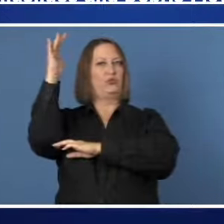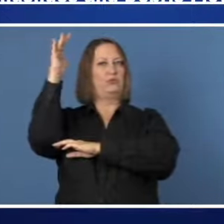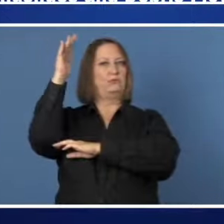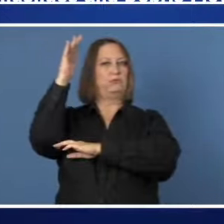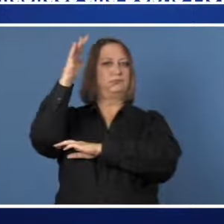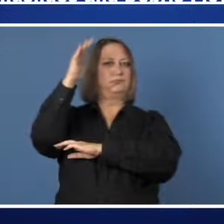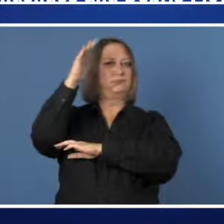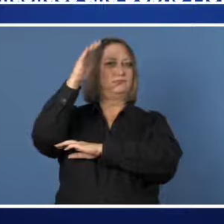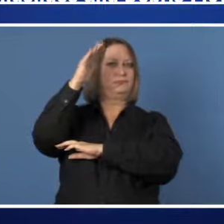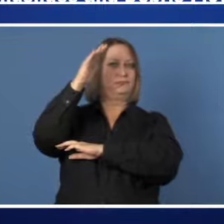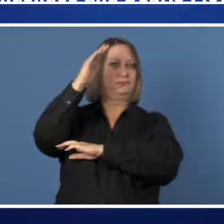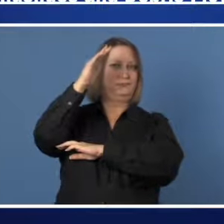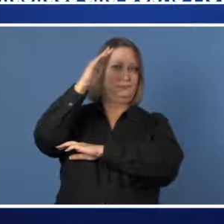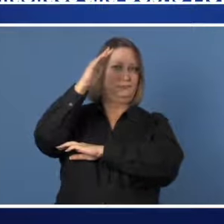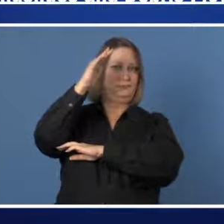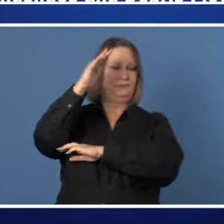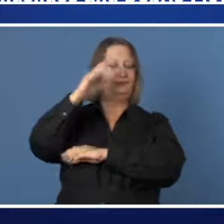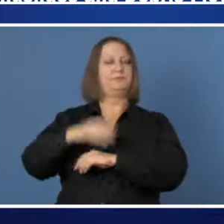trees.